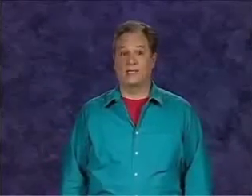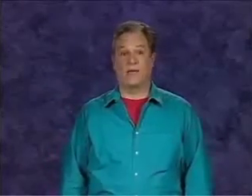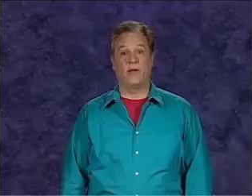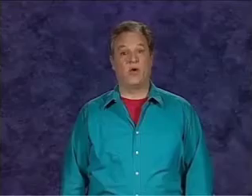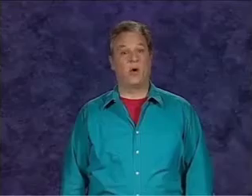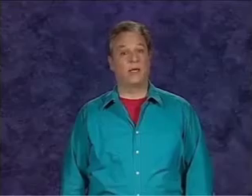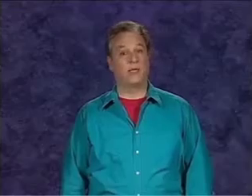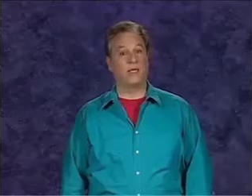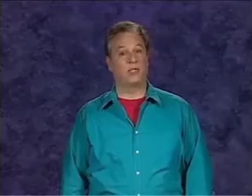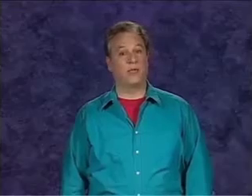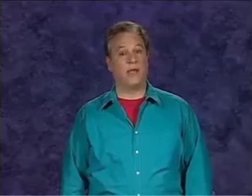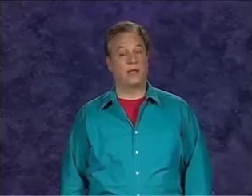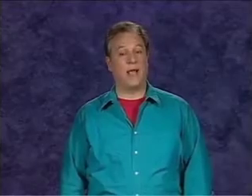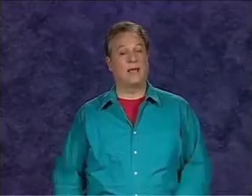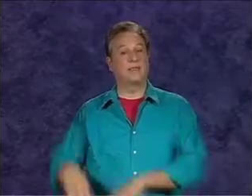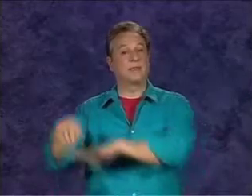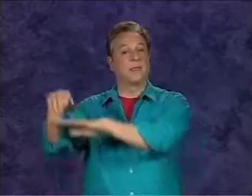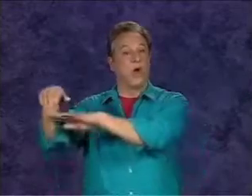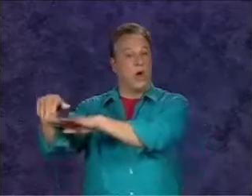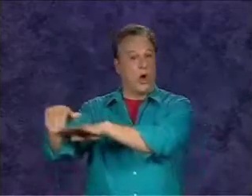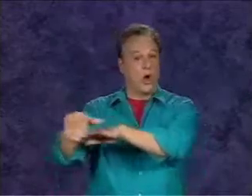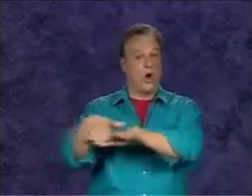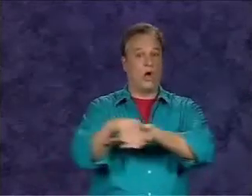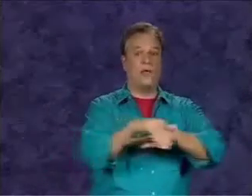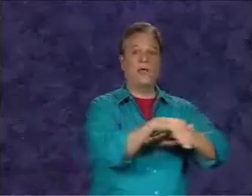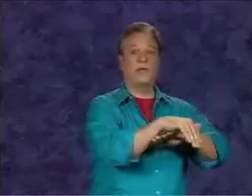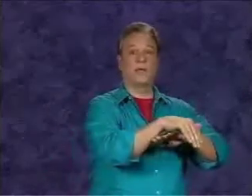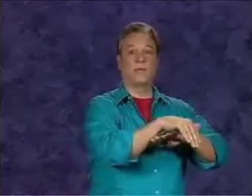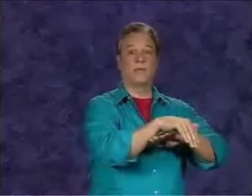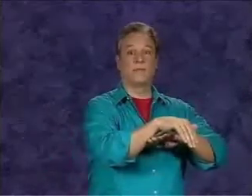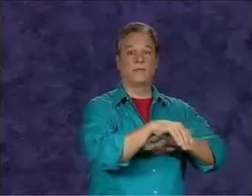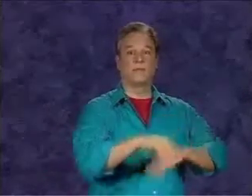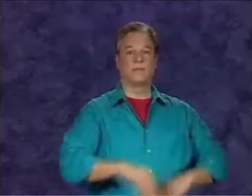activity or condition that lasts all evening.